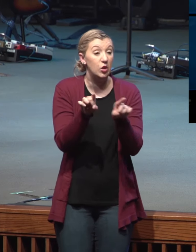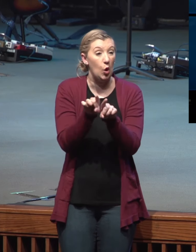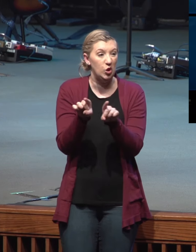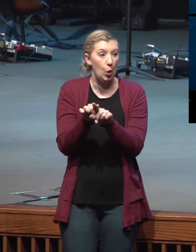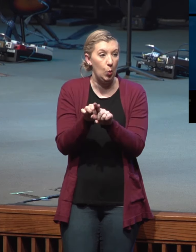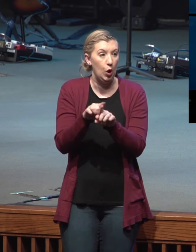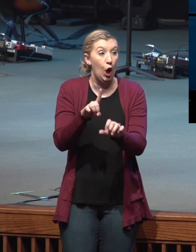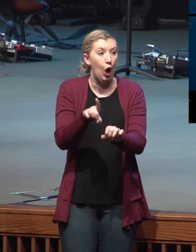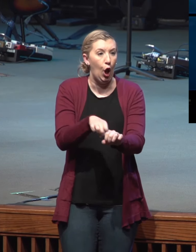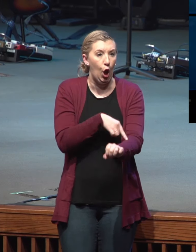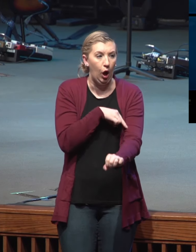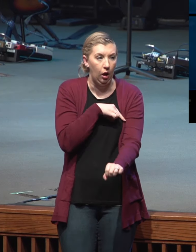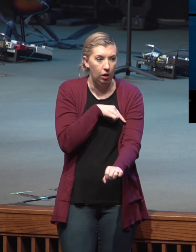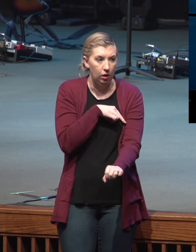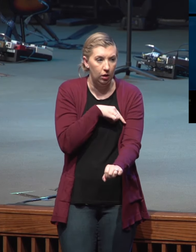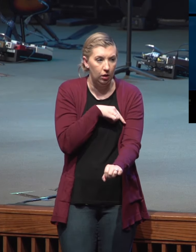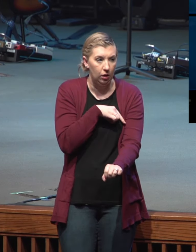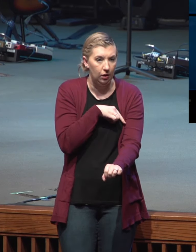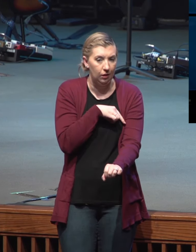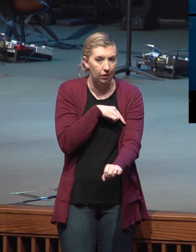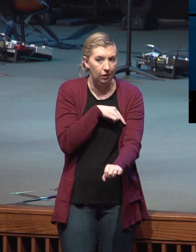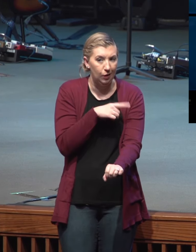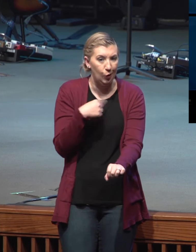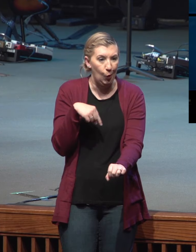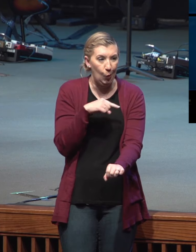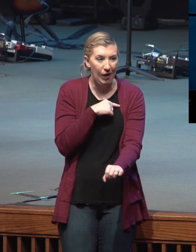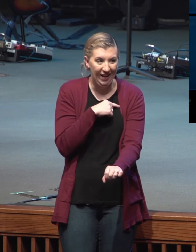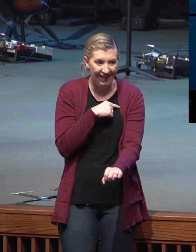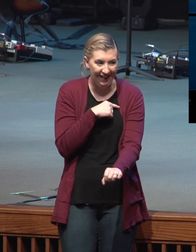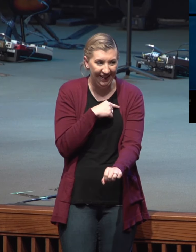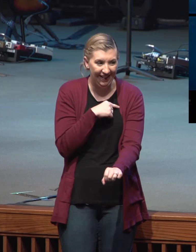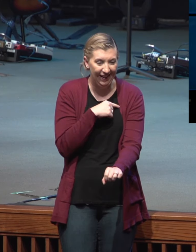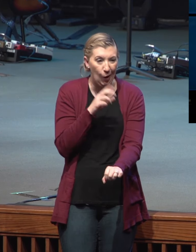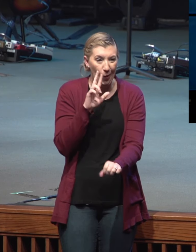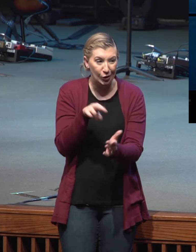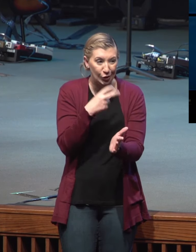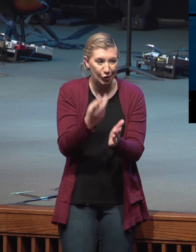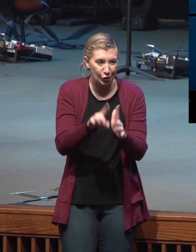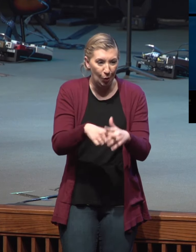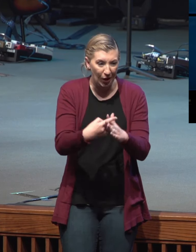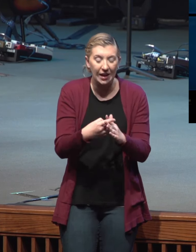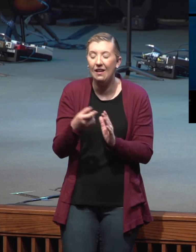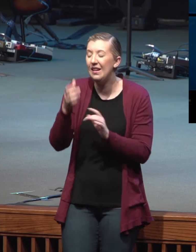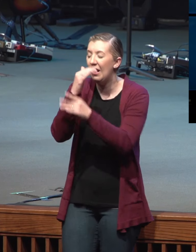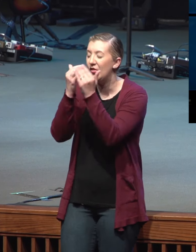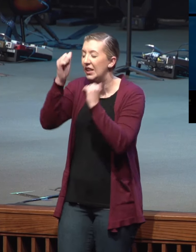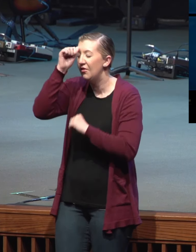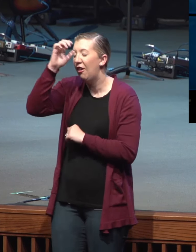long. So we are going to jump right in. Heavenly Father,